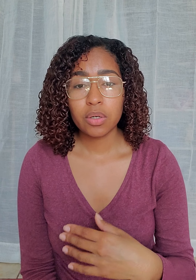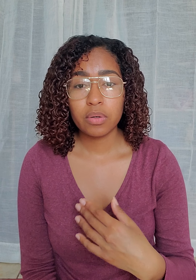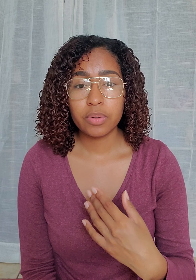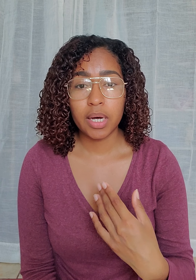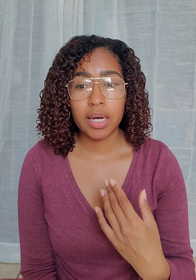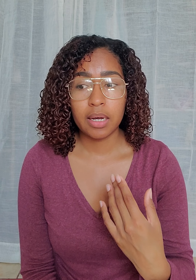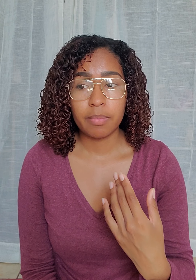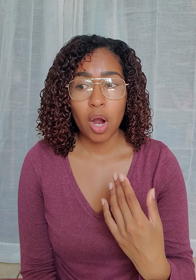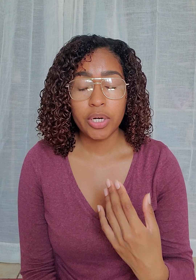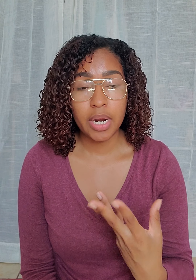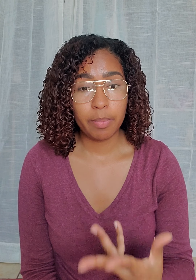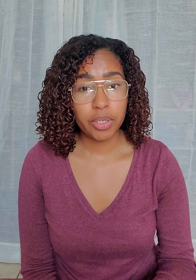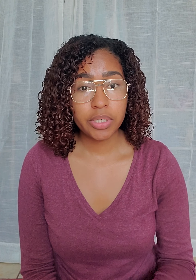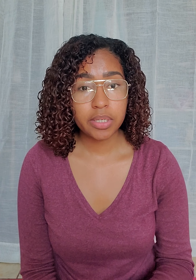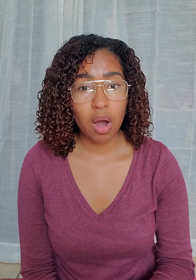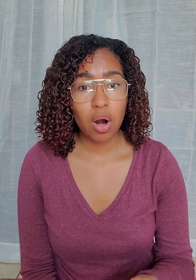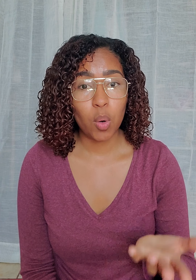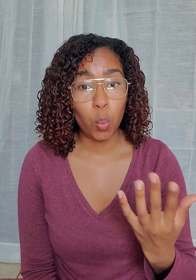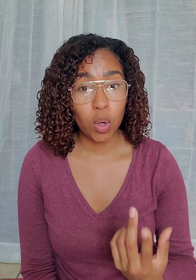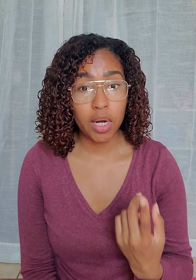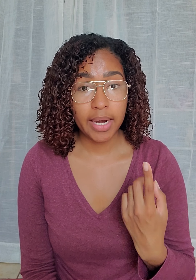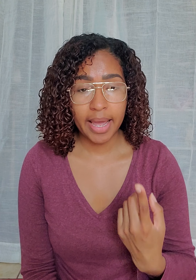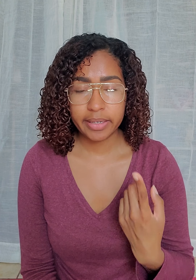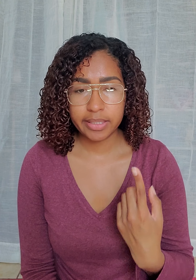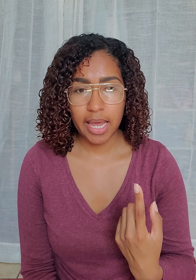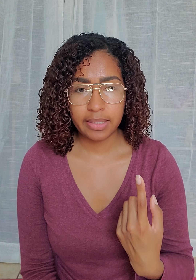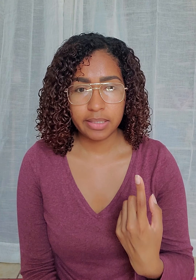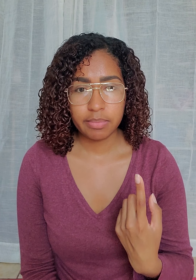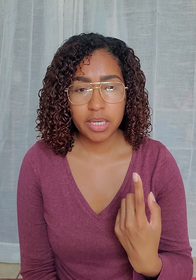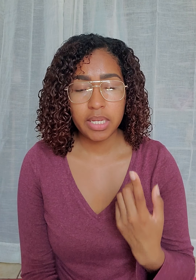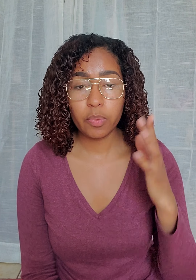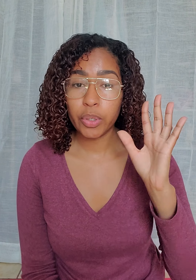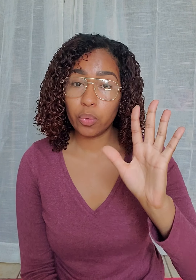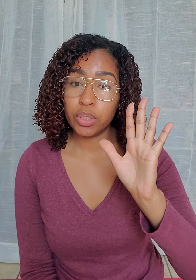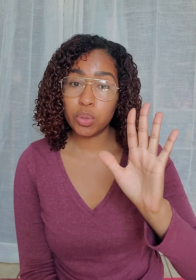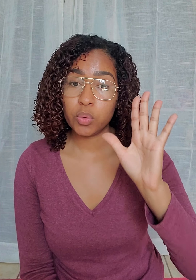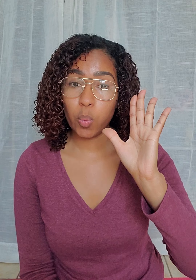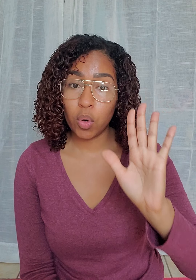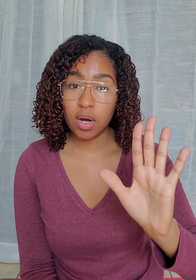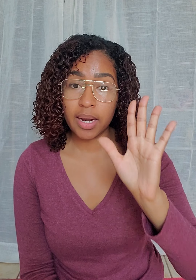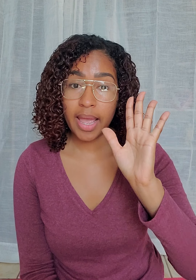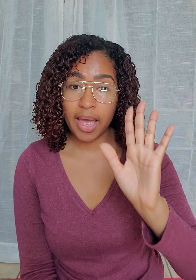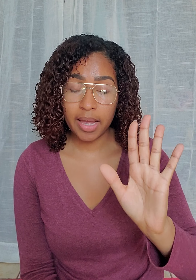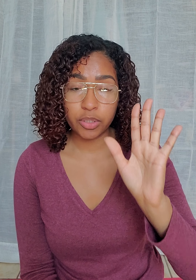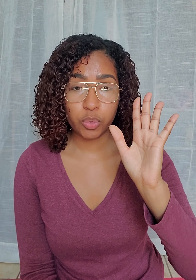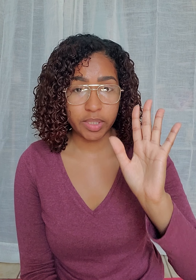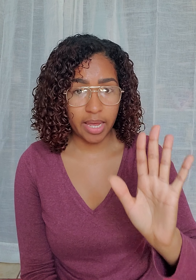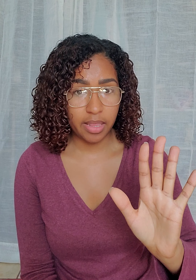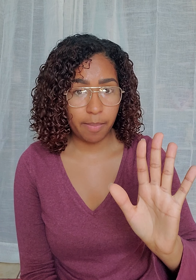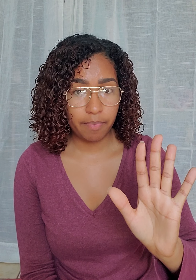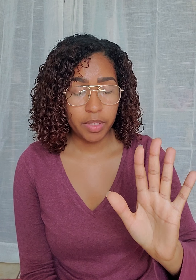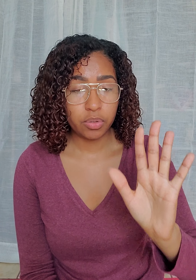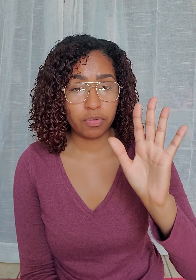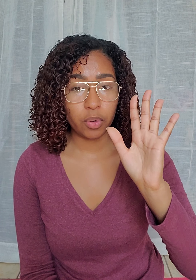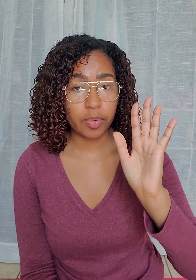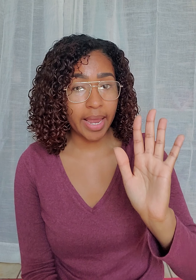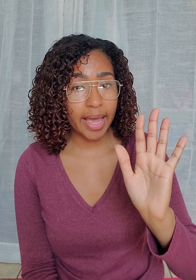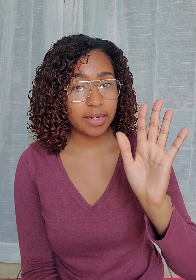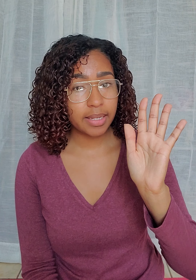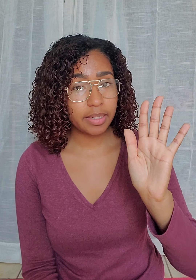So our numbers are one-handed signs, meaning we only use one hand to sign them. So if you're right-handed like me,